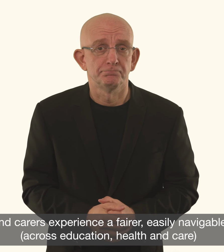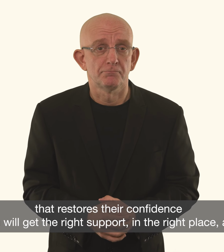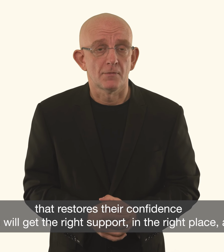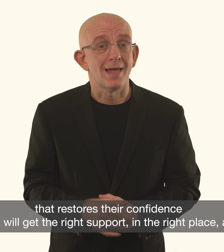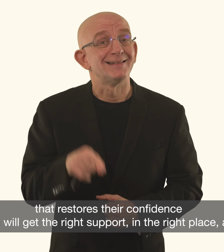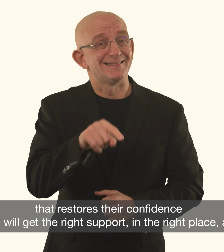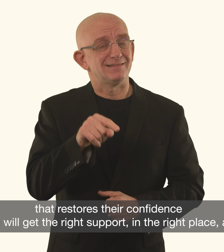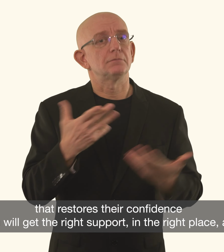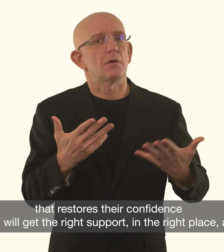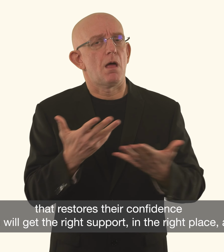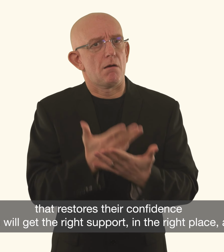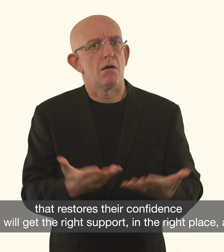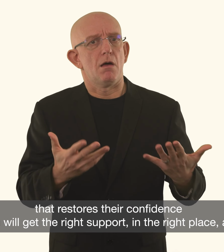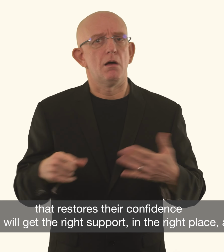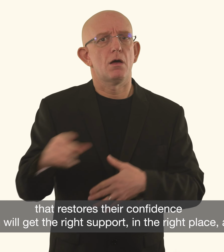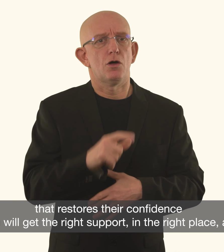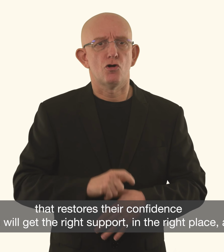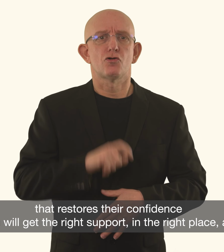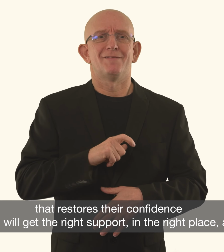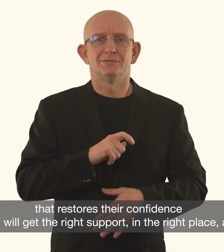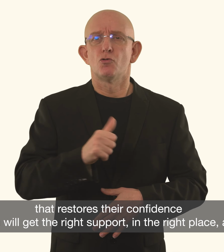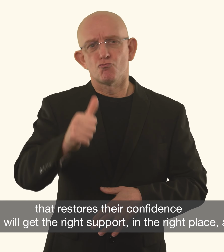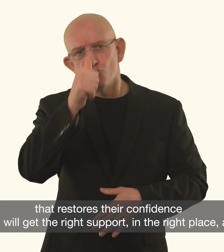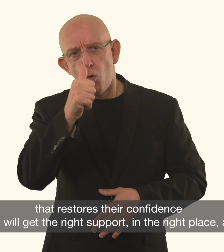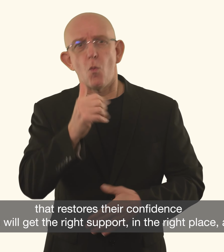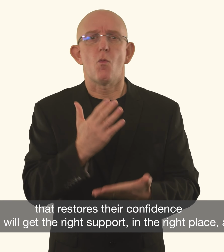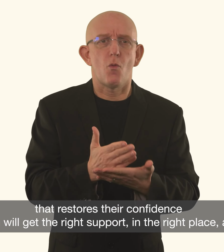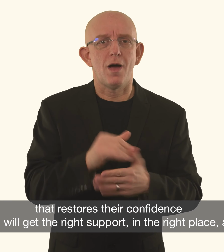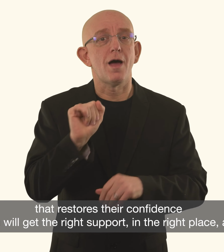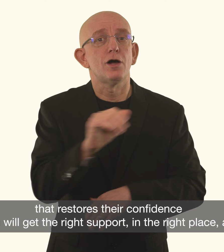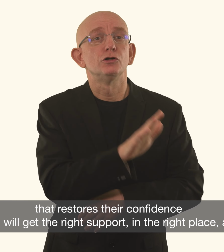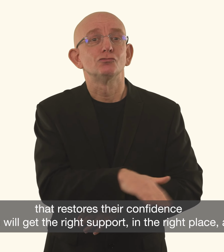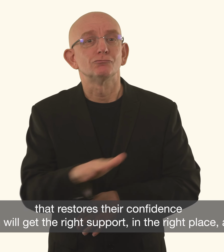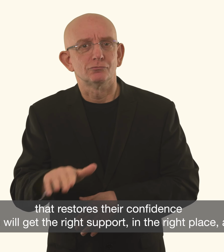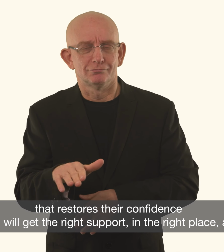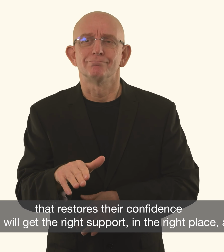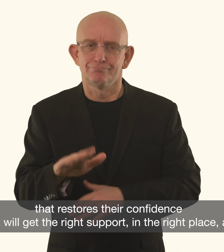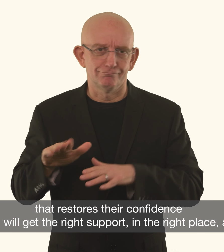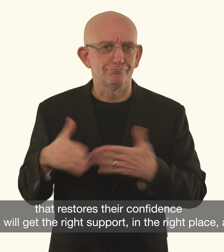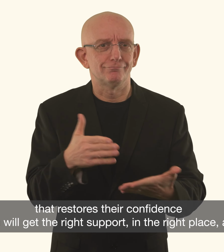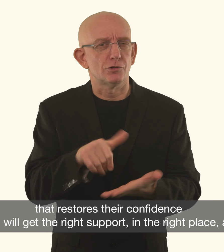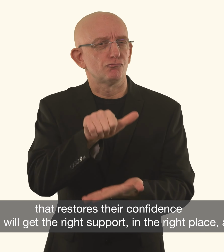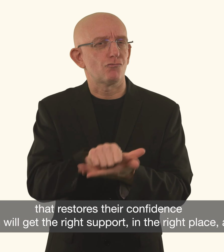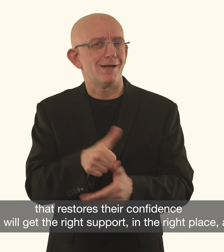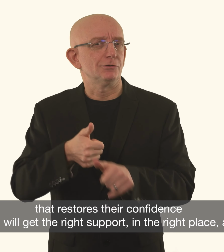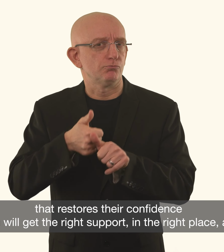restores their confidence that their children will get the right support, in the right place, at the right time. 6.